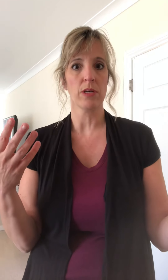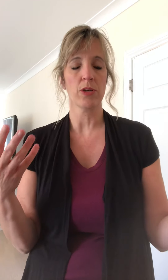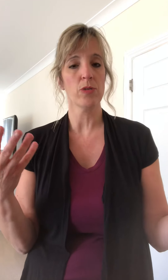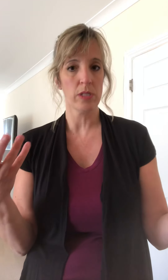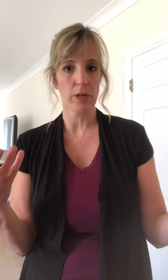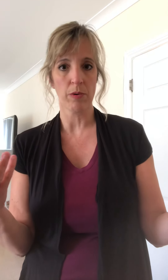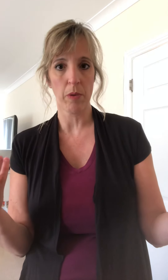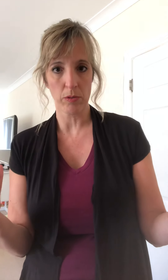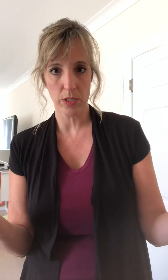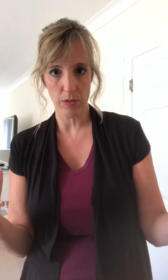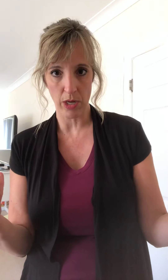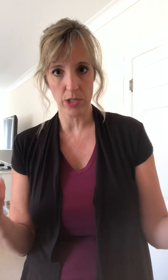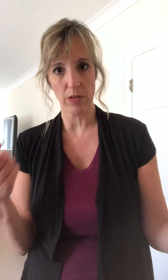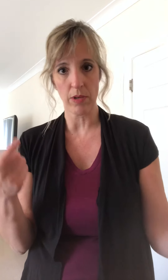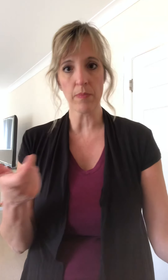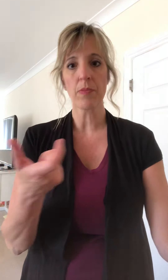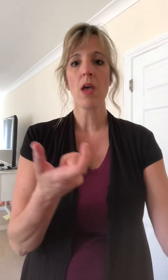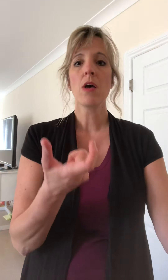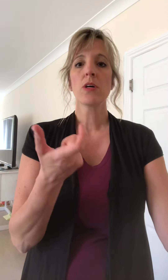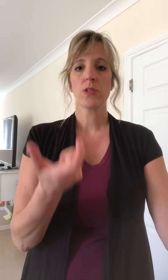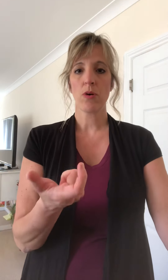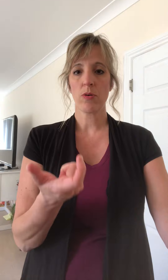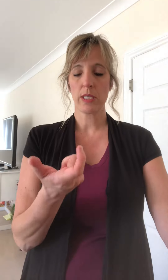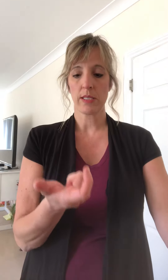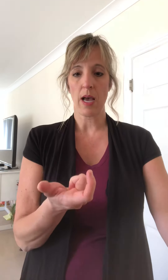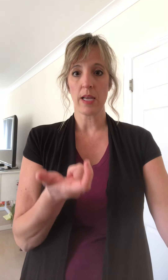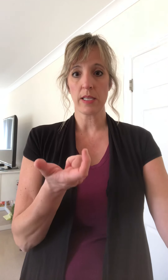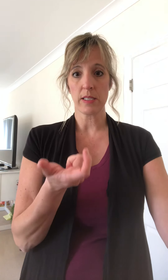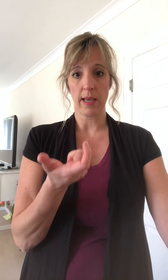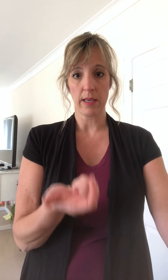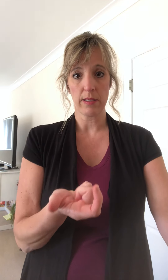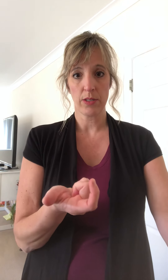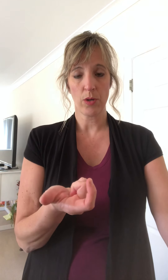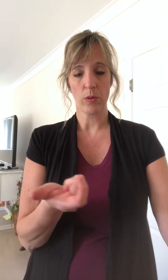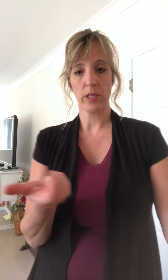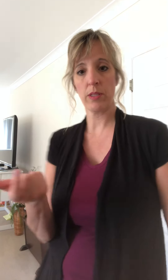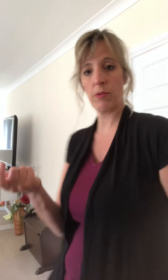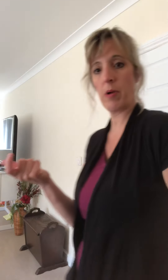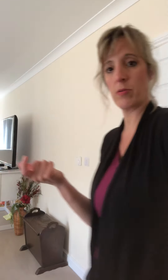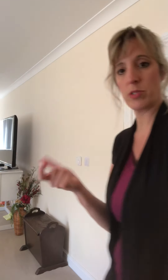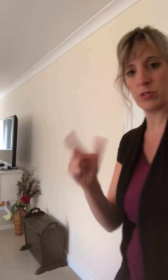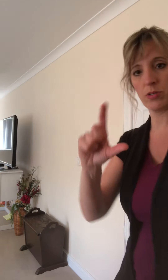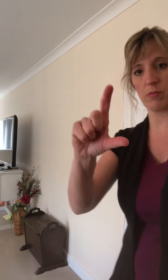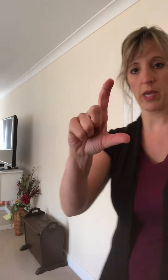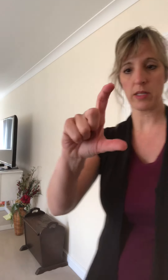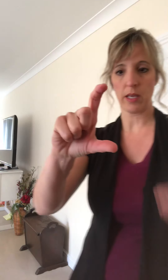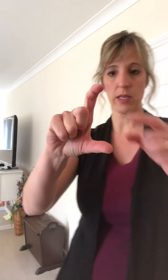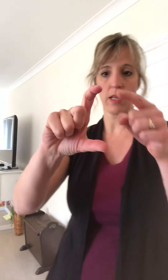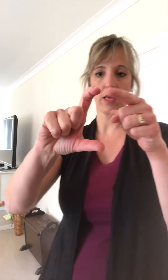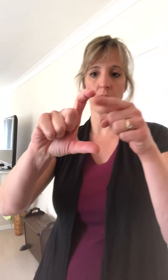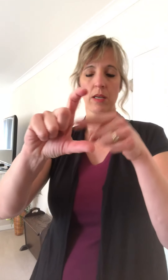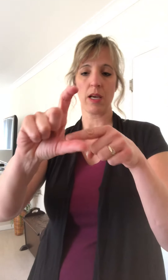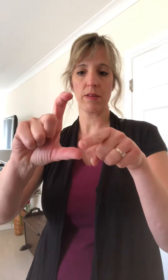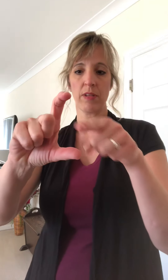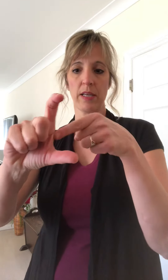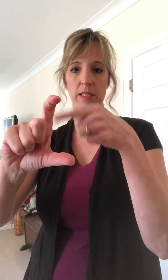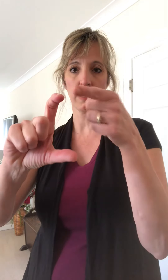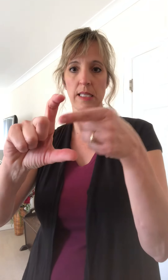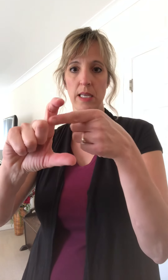or using remotes to watch TV. So the sign is like you're holding the remote. So you make like kind of like a